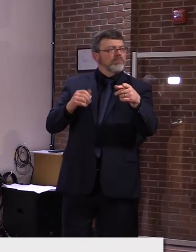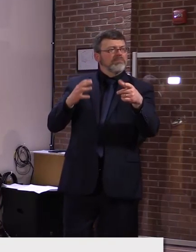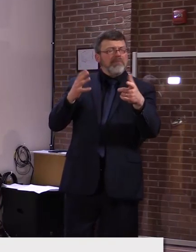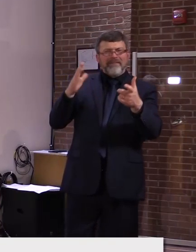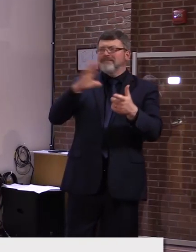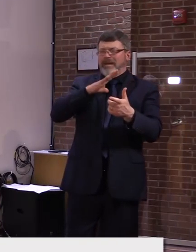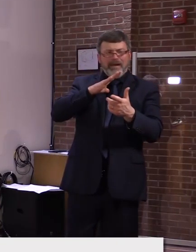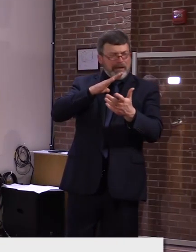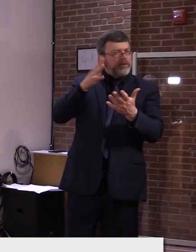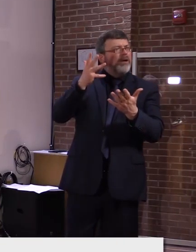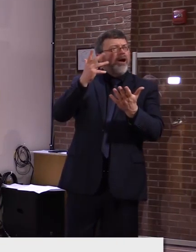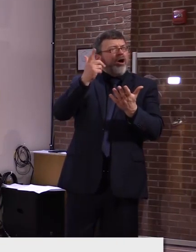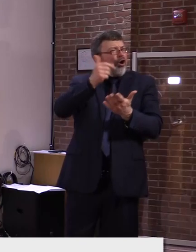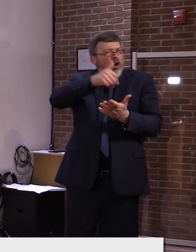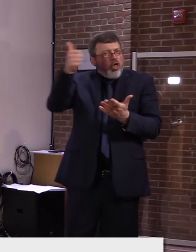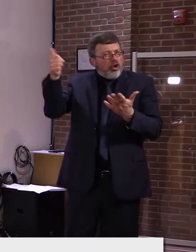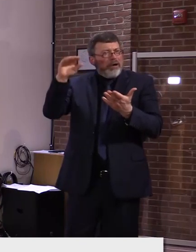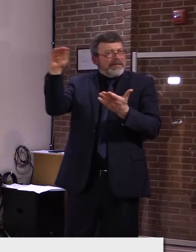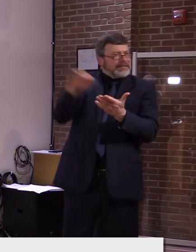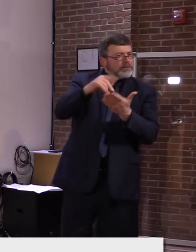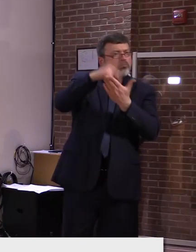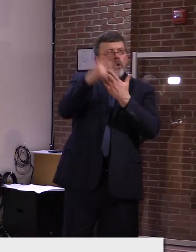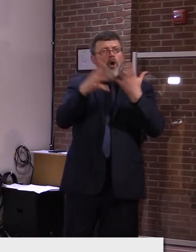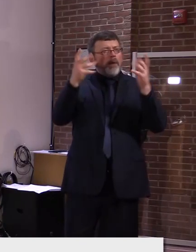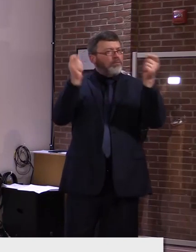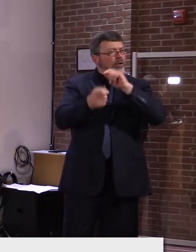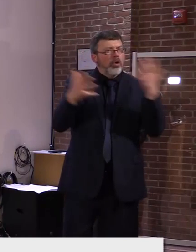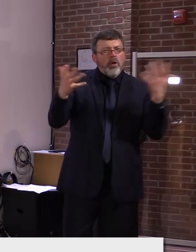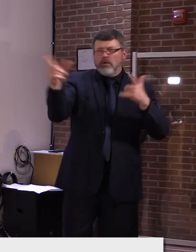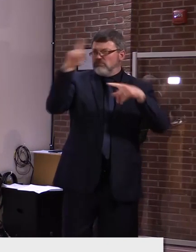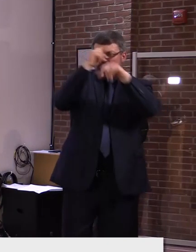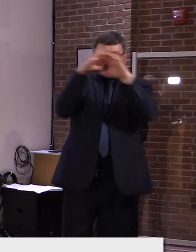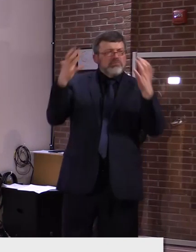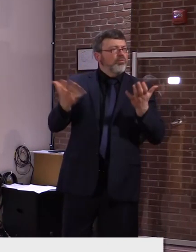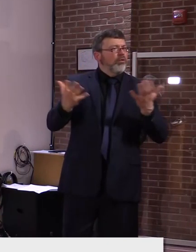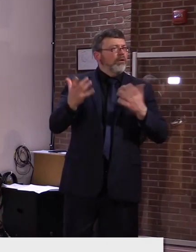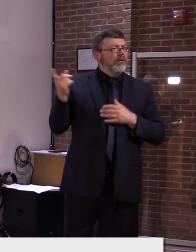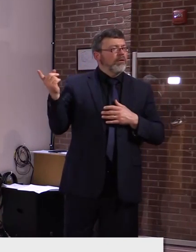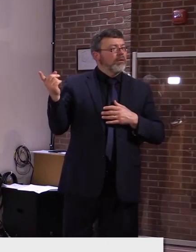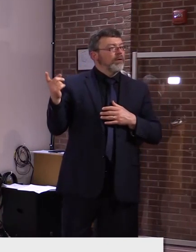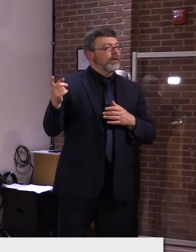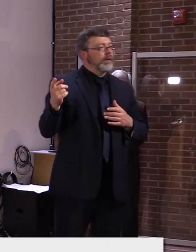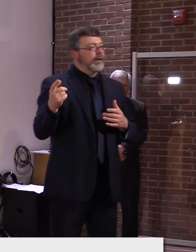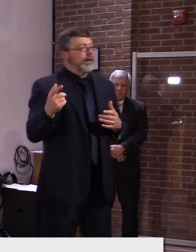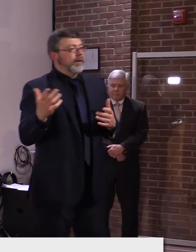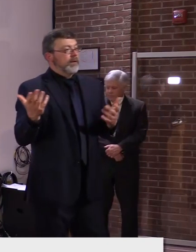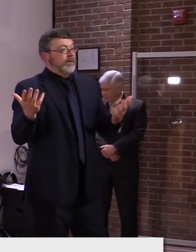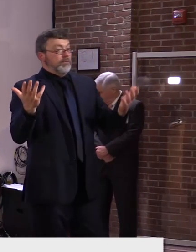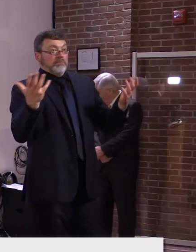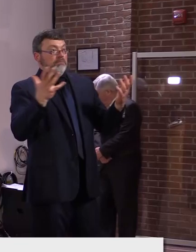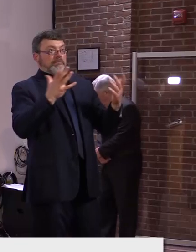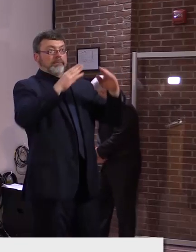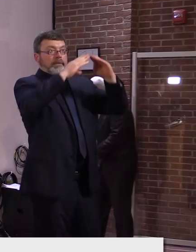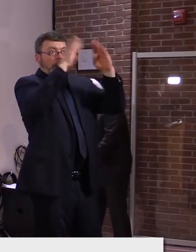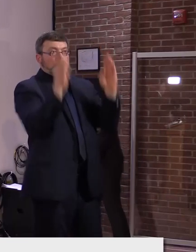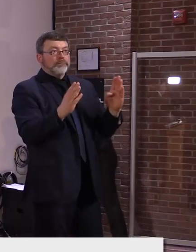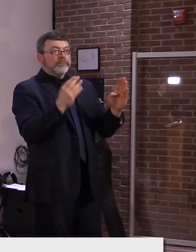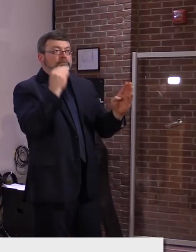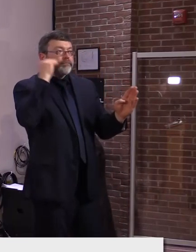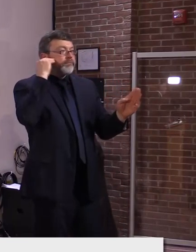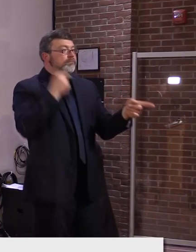Well, again, in housing and in situations and the programs needed to rehabilitate